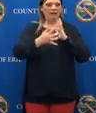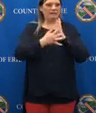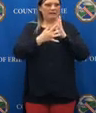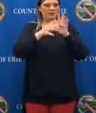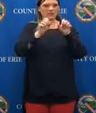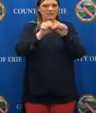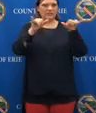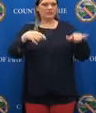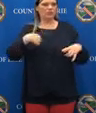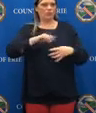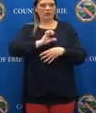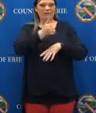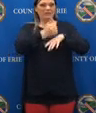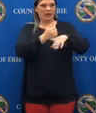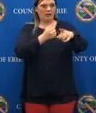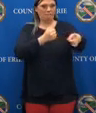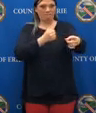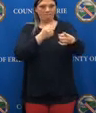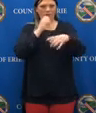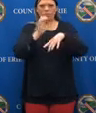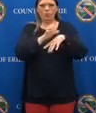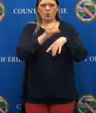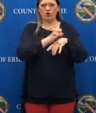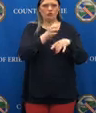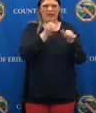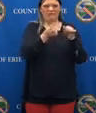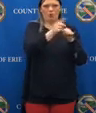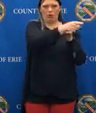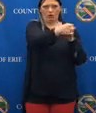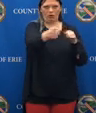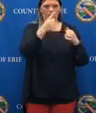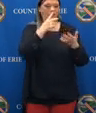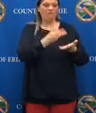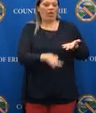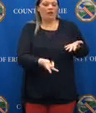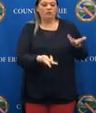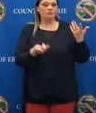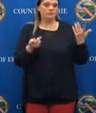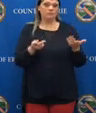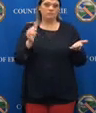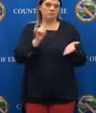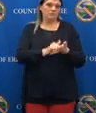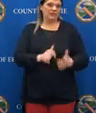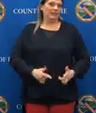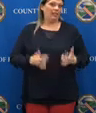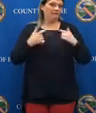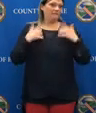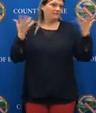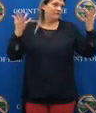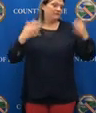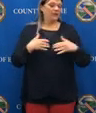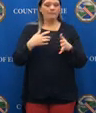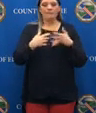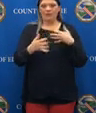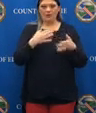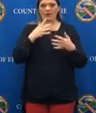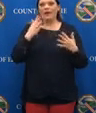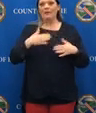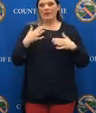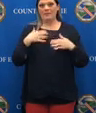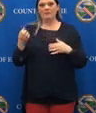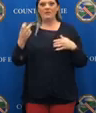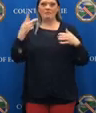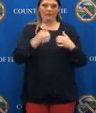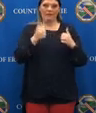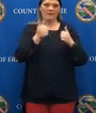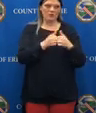system that we have failed us, such is life during these very strange times. But I'm glad to be back here again with Dr.